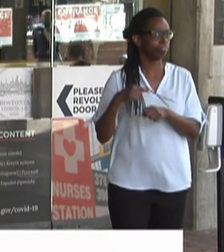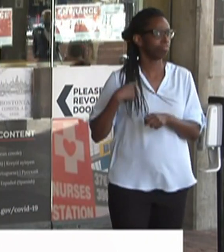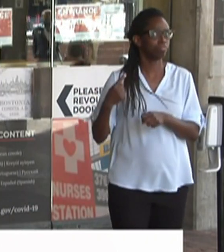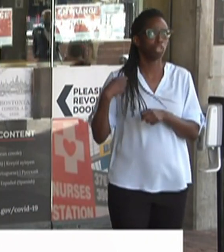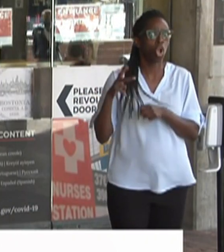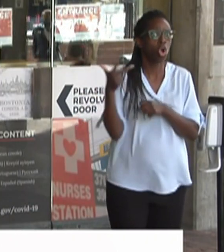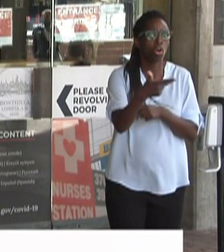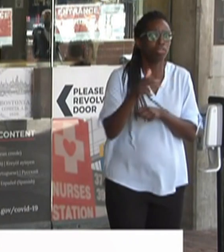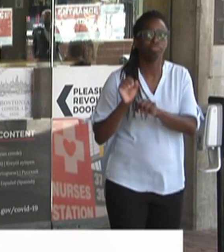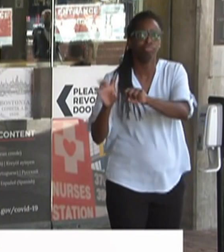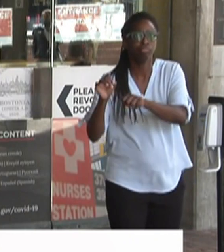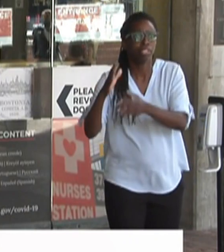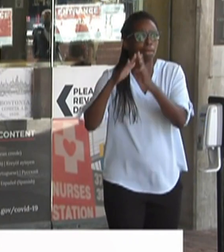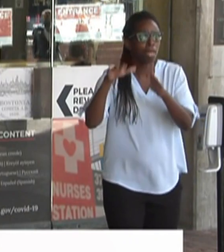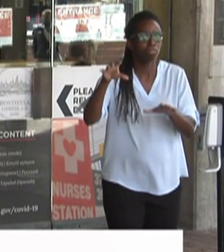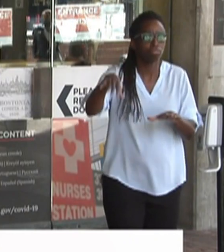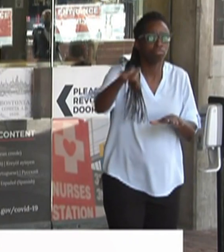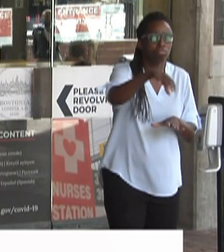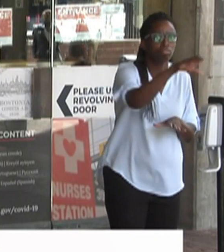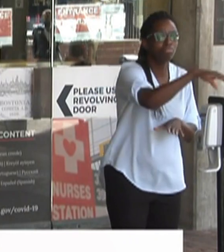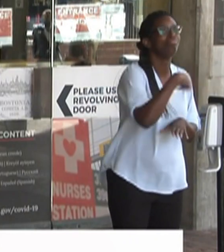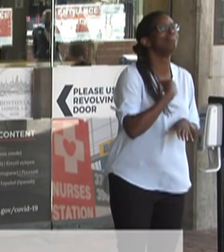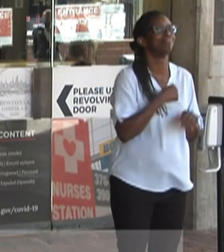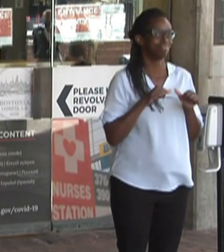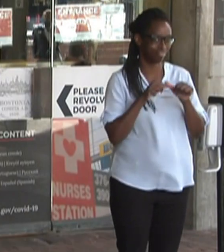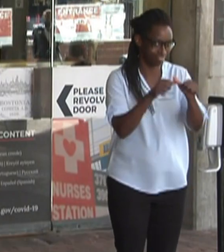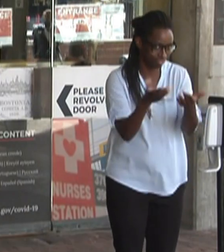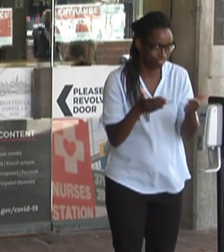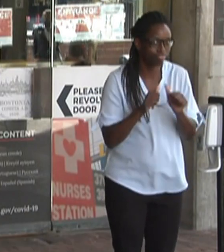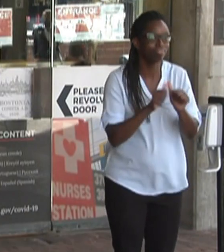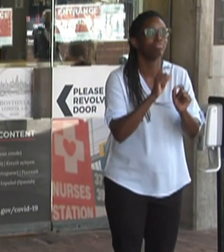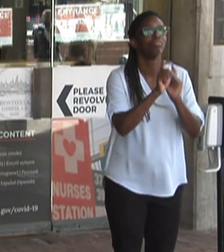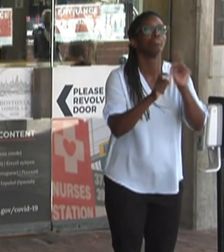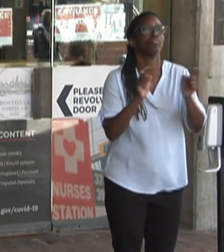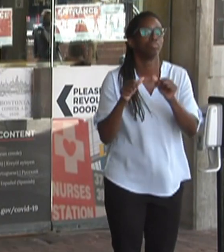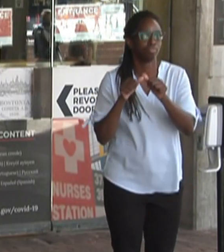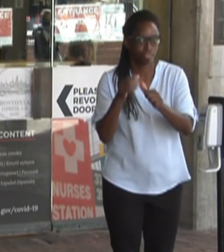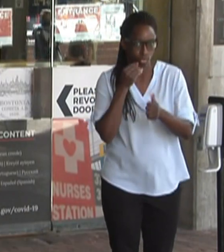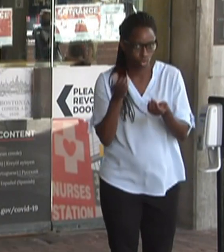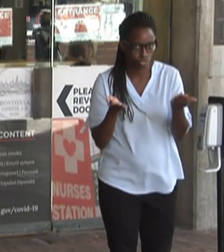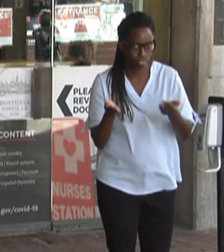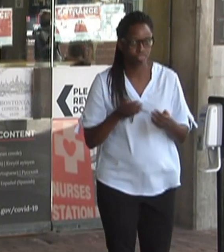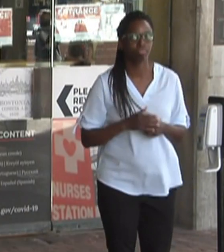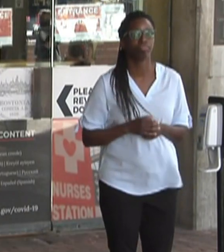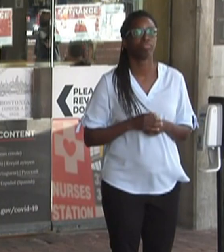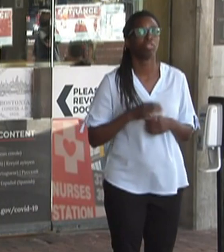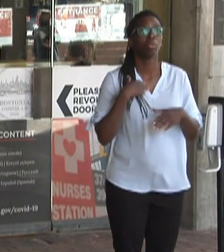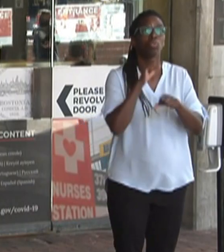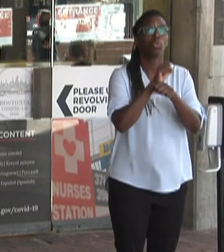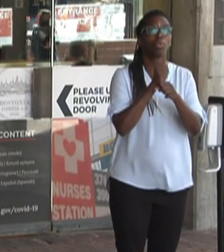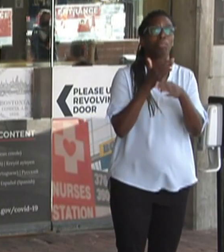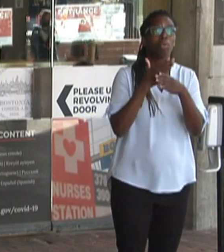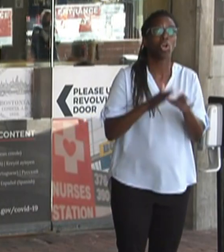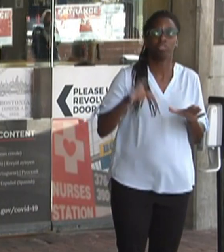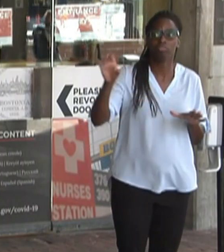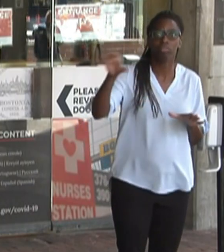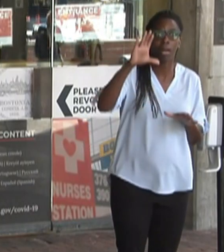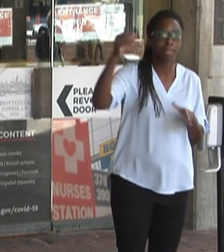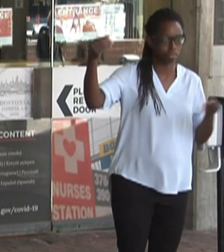Schools and the Boston Center for Youth and Families and all of our partners. We are planning to maintain food access over the fall and the